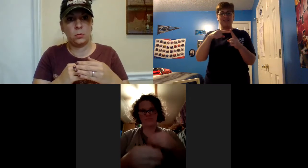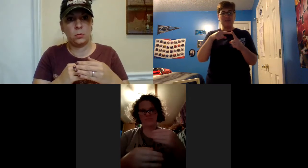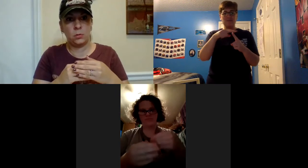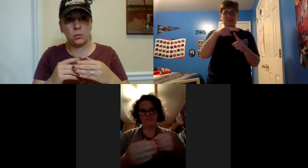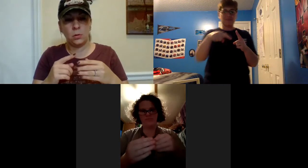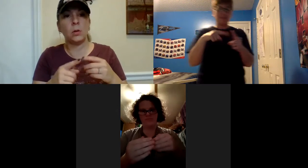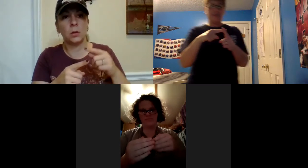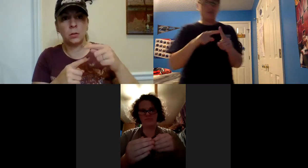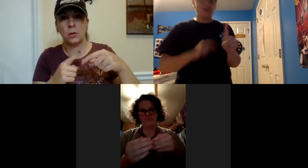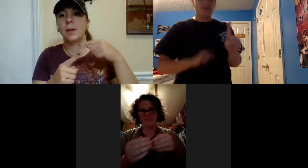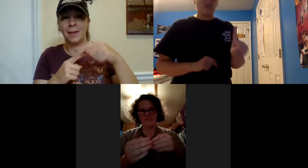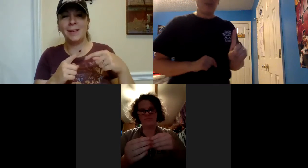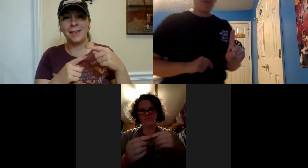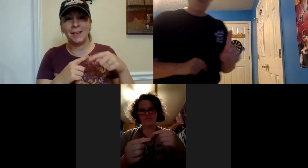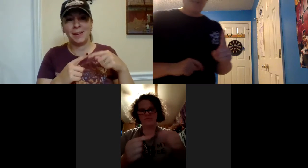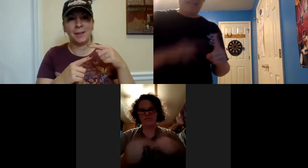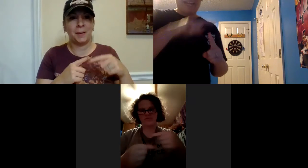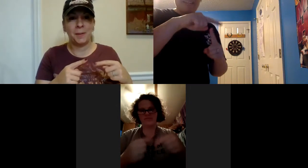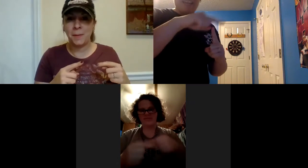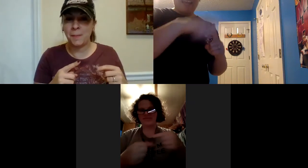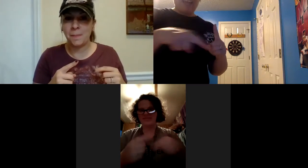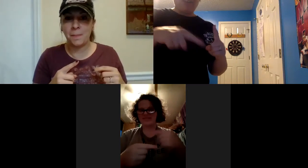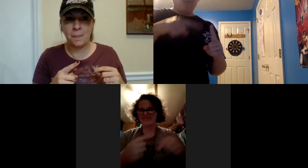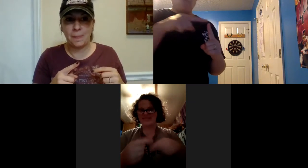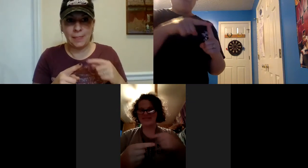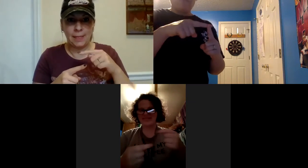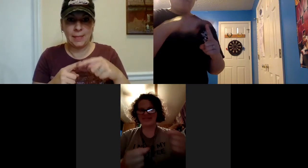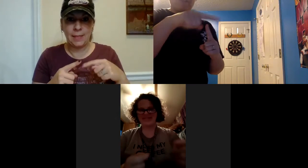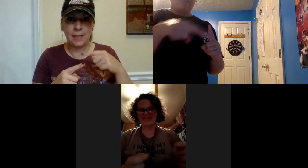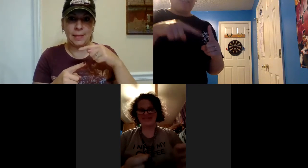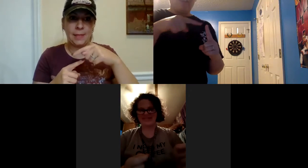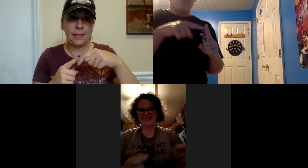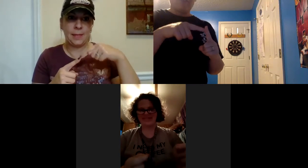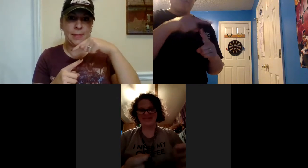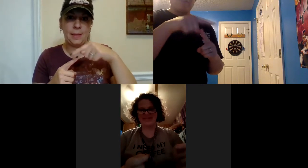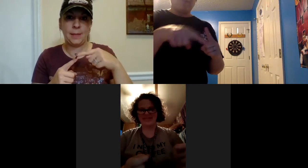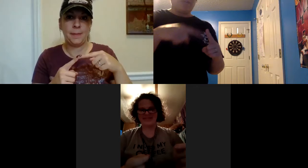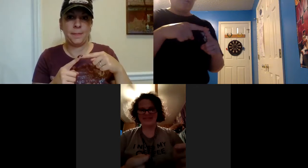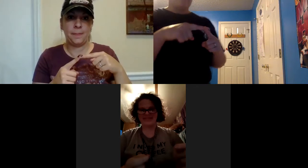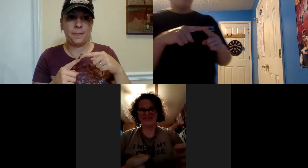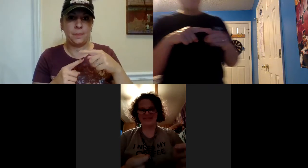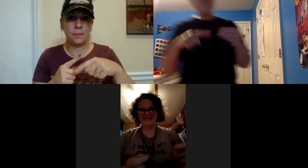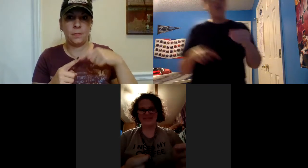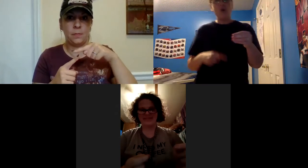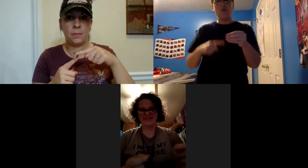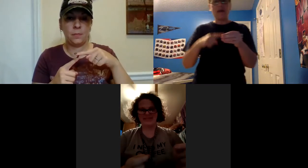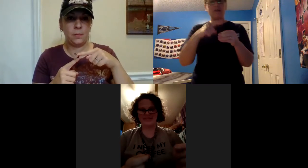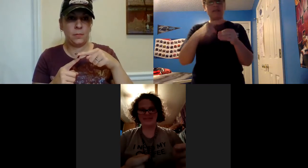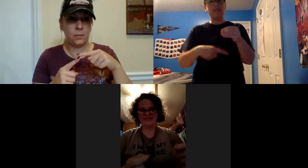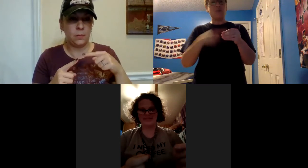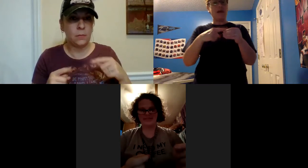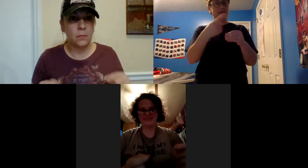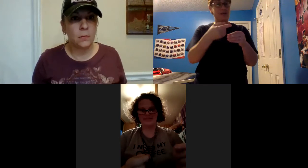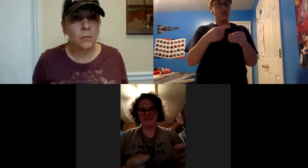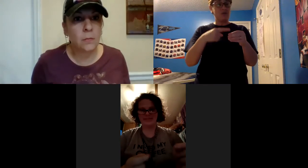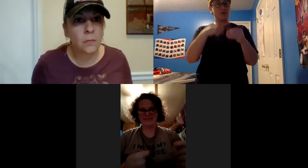there. Yep. So you got your number one hand and you go around it with the other number one hand. Now, if you go around